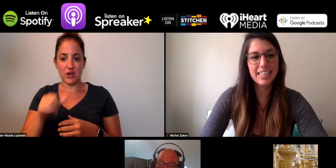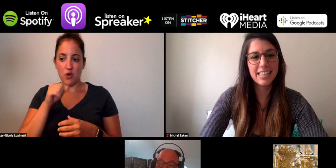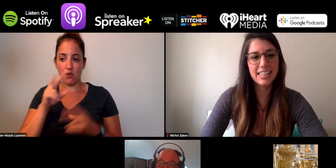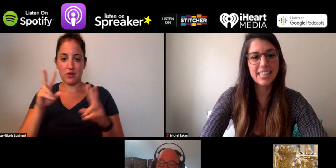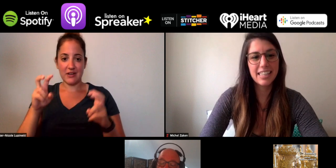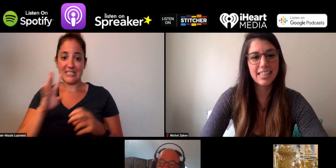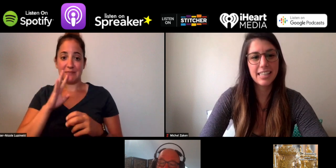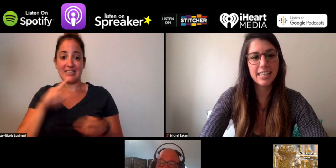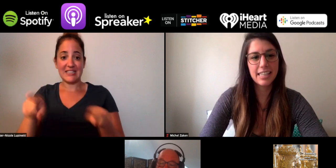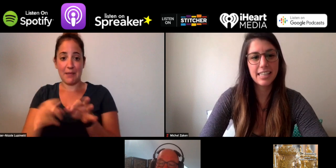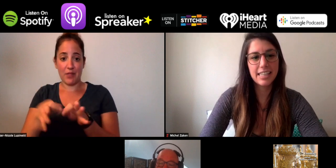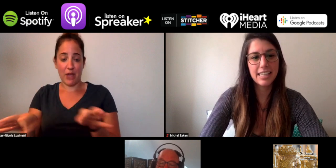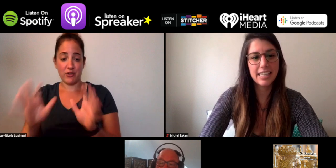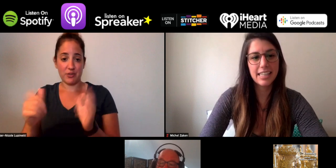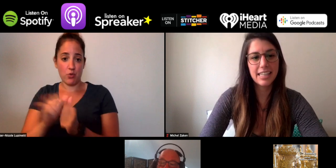your family.